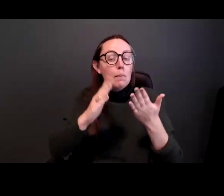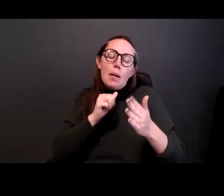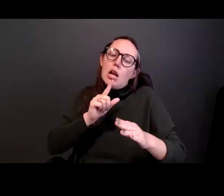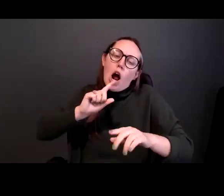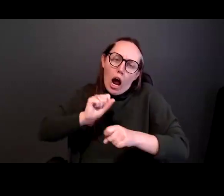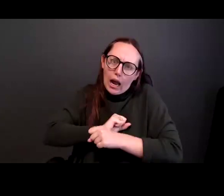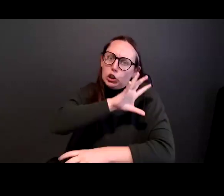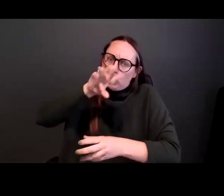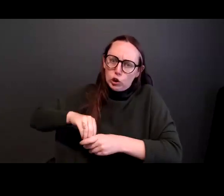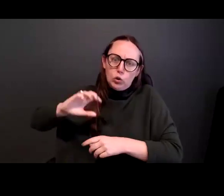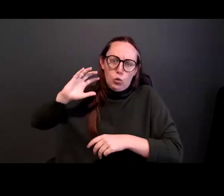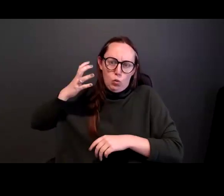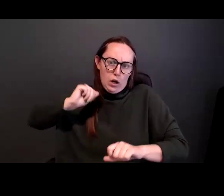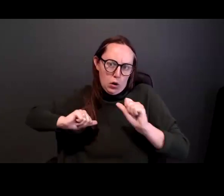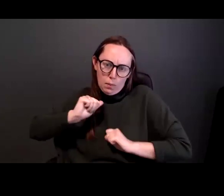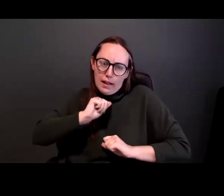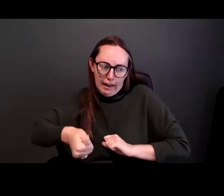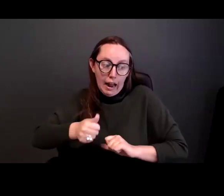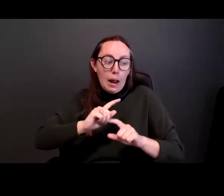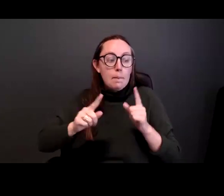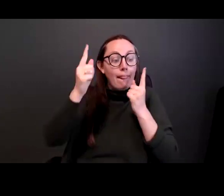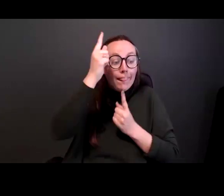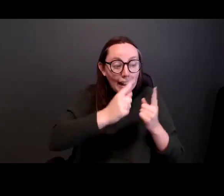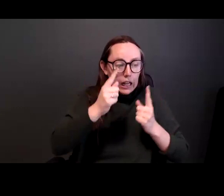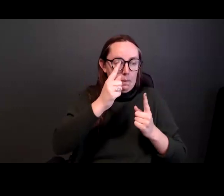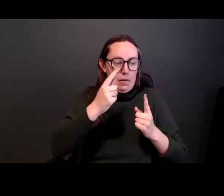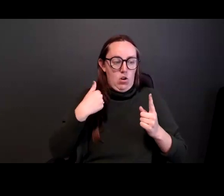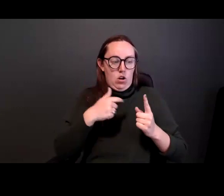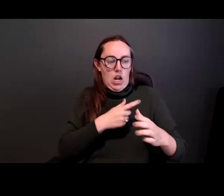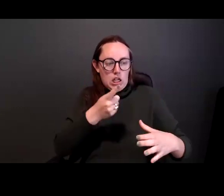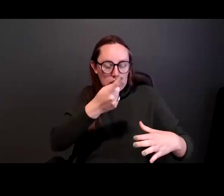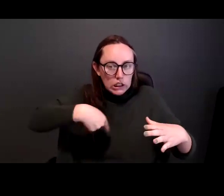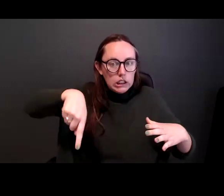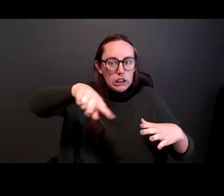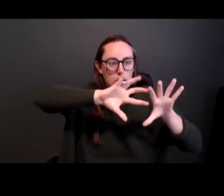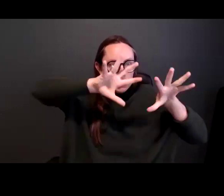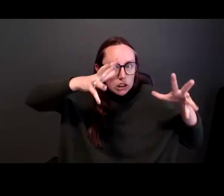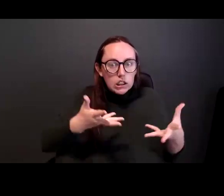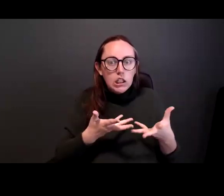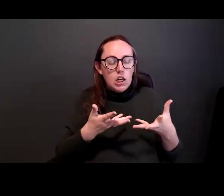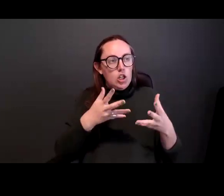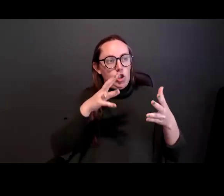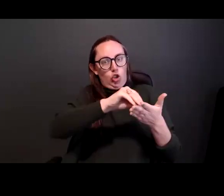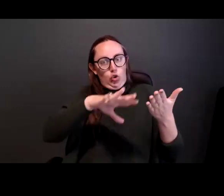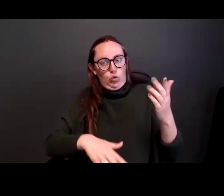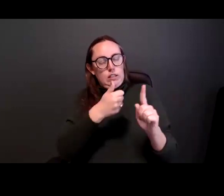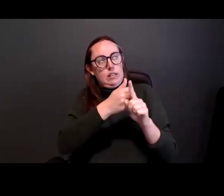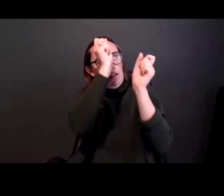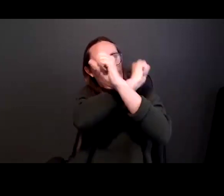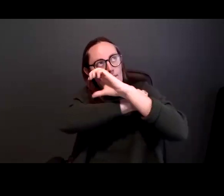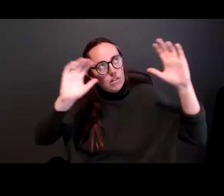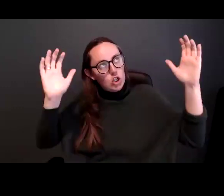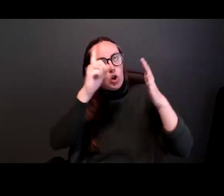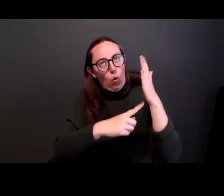they can build the world, the more they can immerse themselves in history in a way that goes beyond just sort of looking at the images